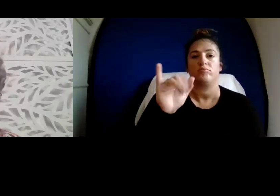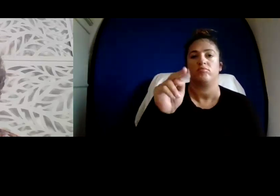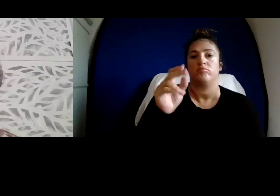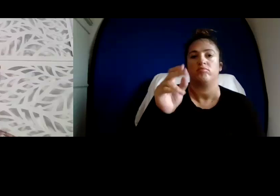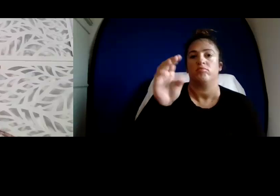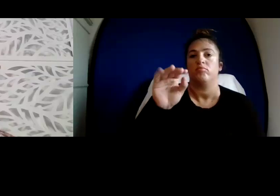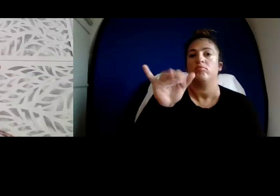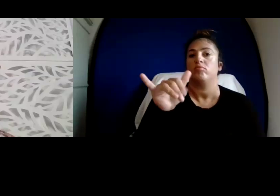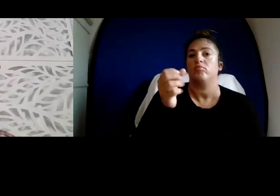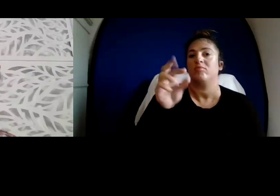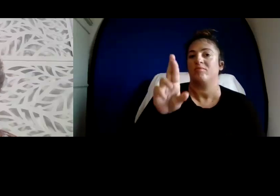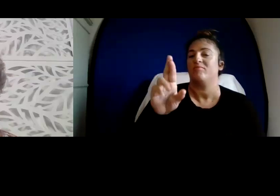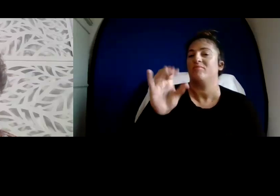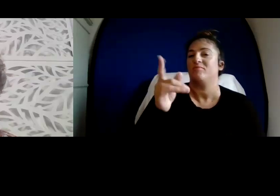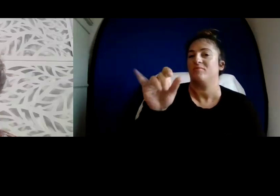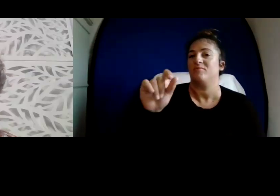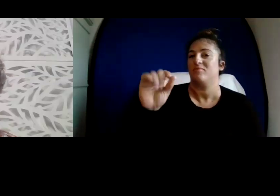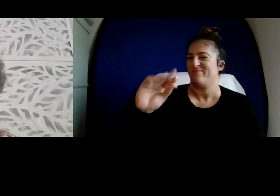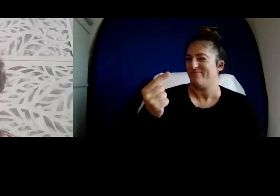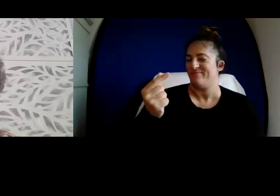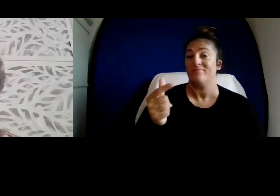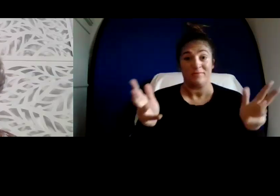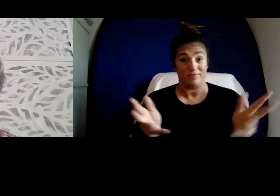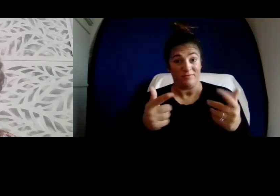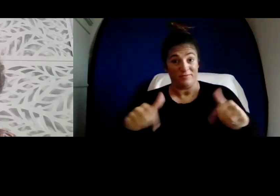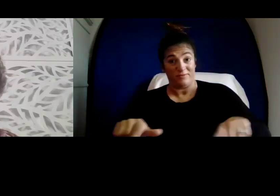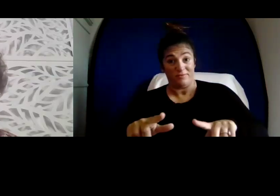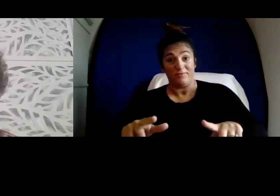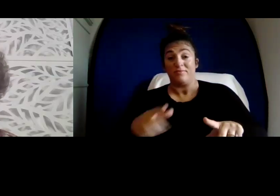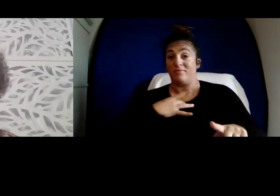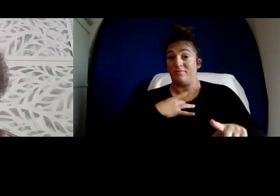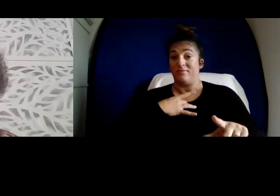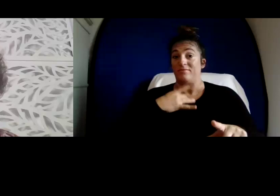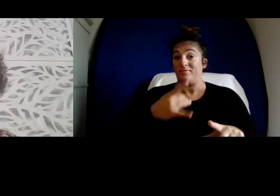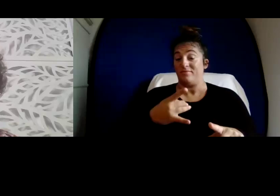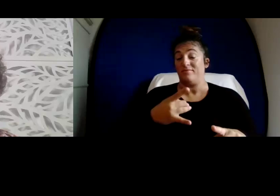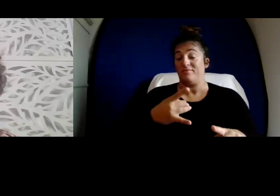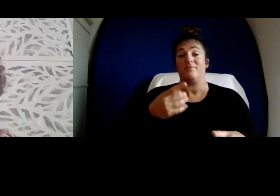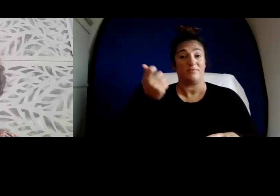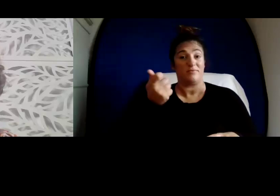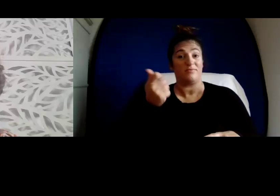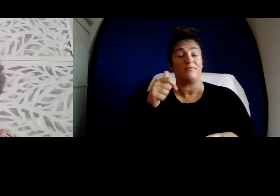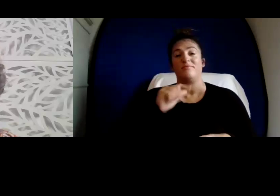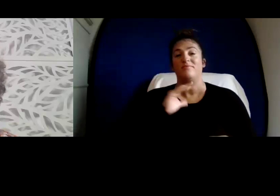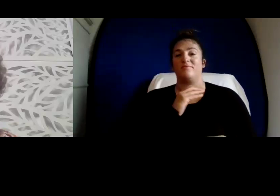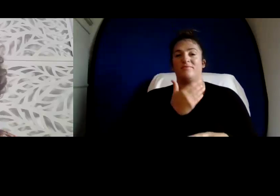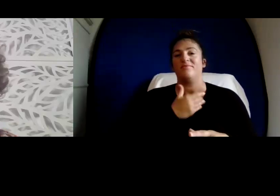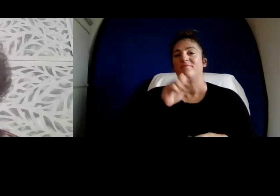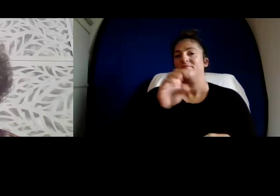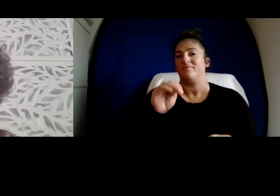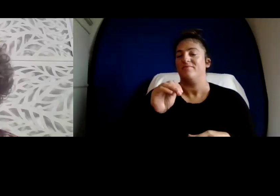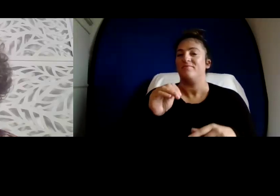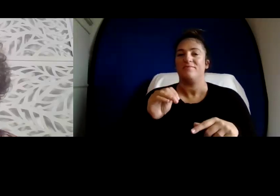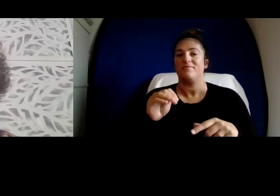www.informyourcommunity.org. And as always, we encourage you to like and subscribe to our social media platforms,